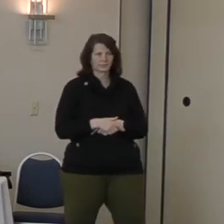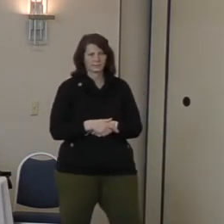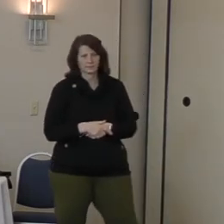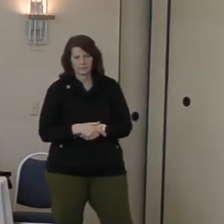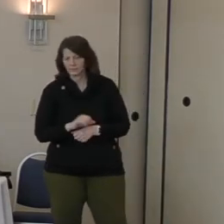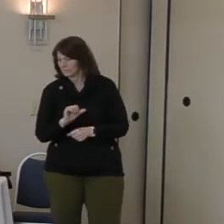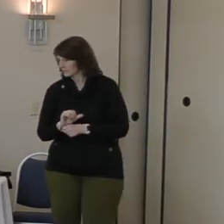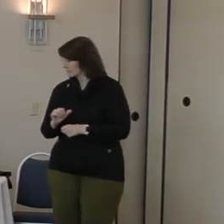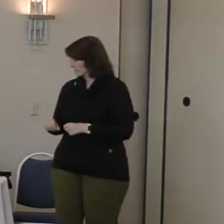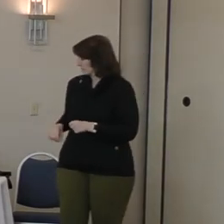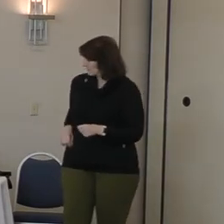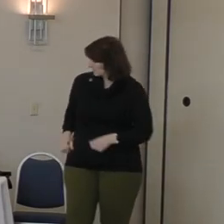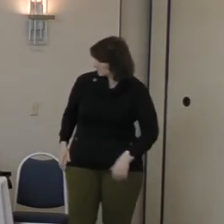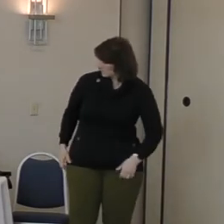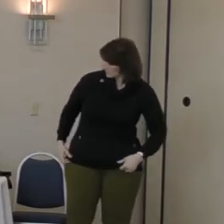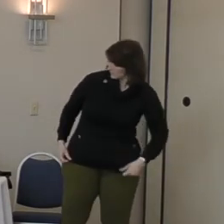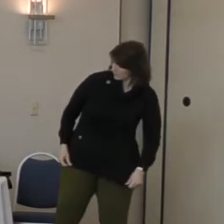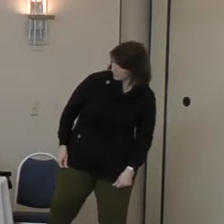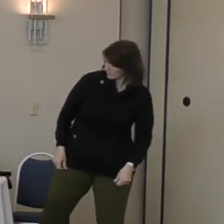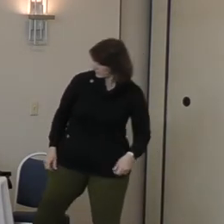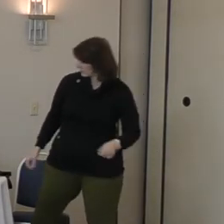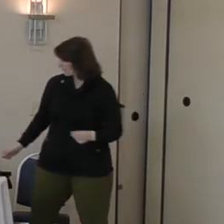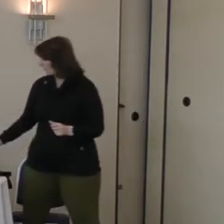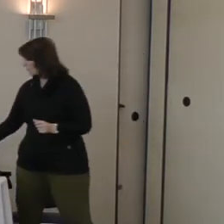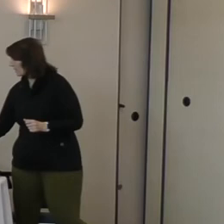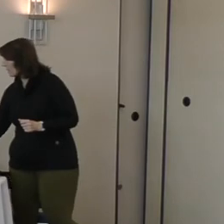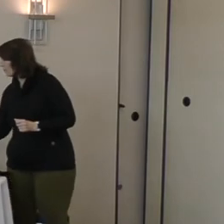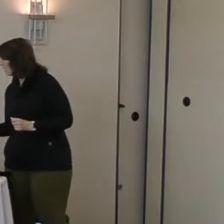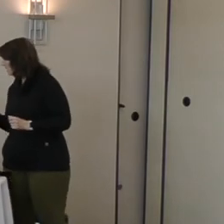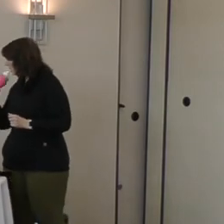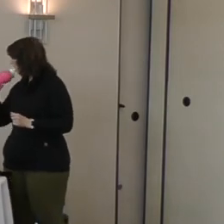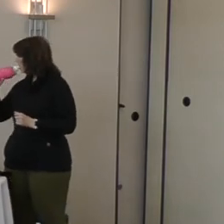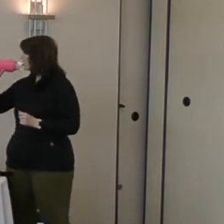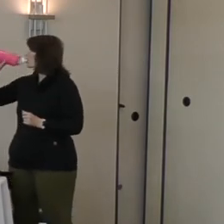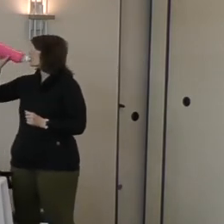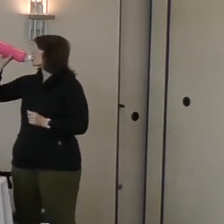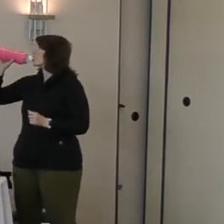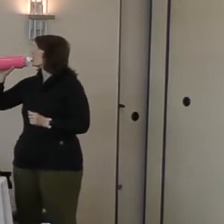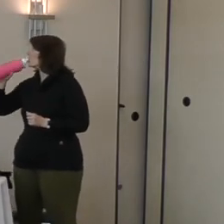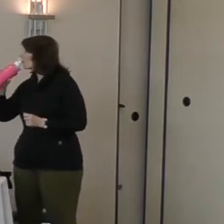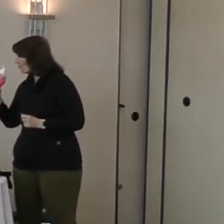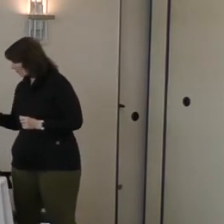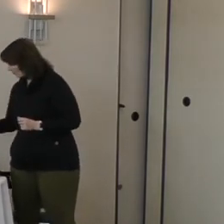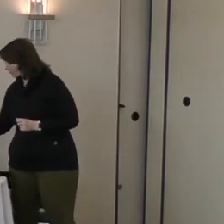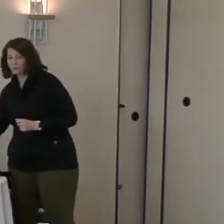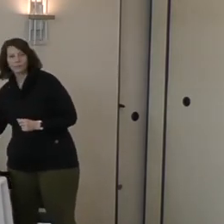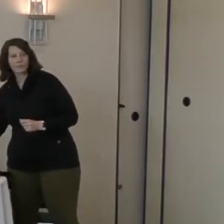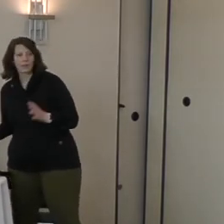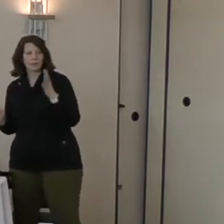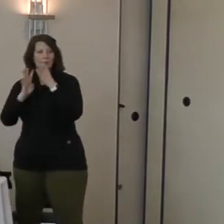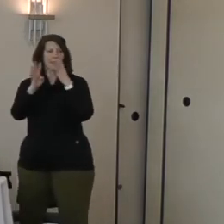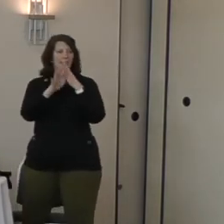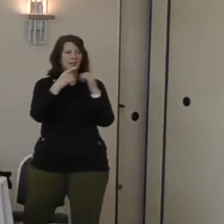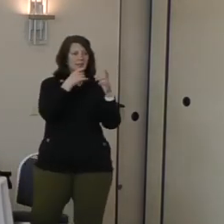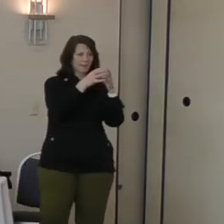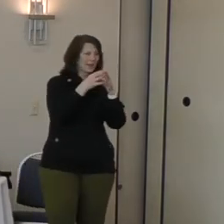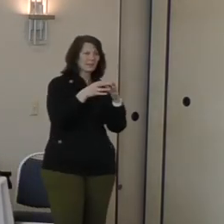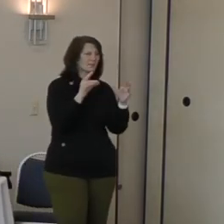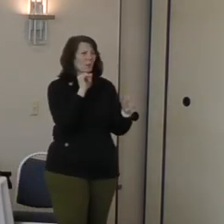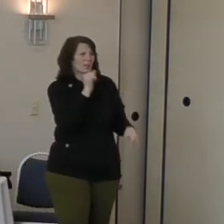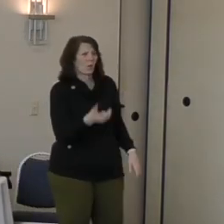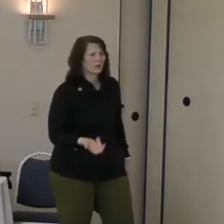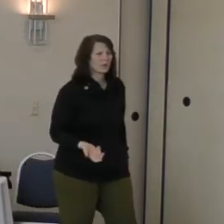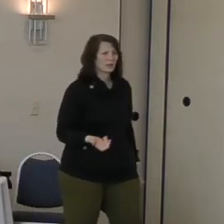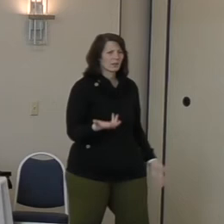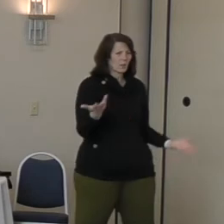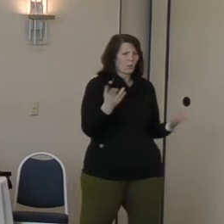I worked with Sully Thompson High School American Camp for years, and there would be a line out, and he'd be one like, come on, we gotta get our pot out here. I'm like, no, you